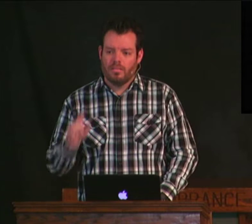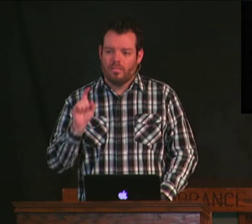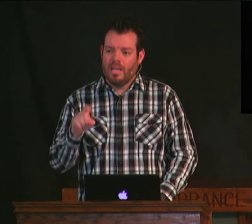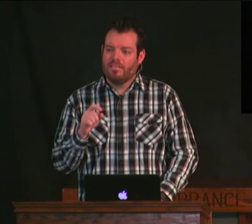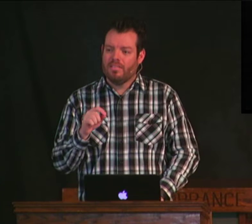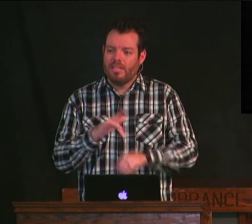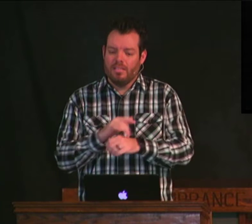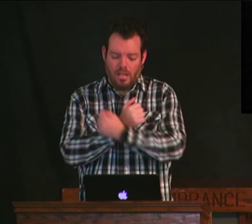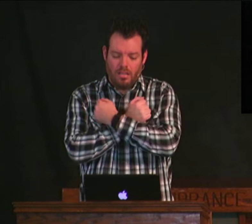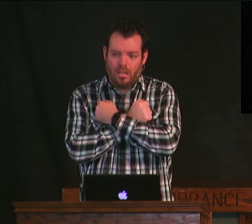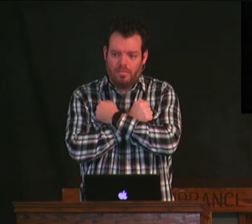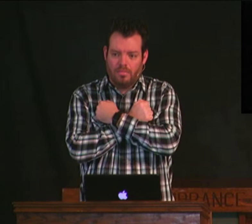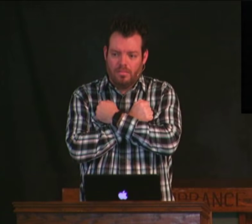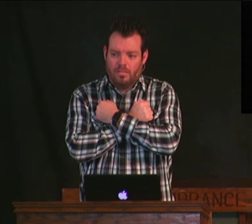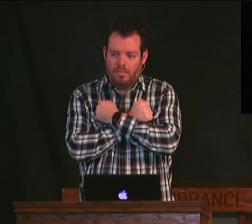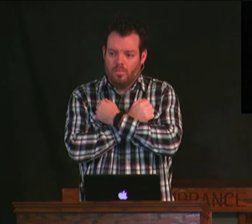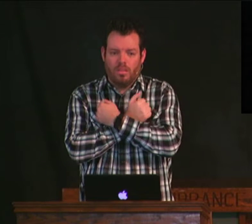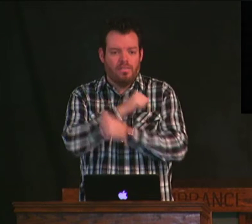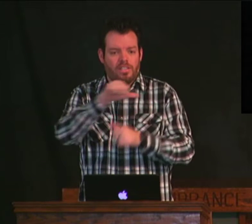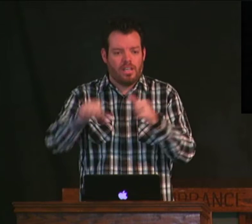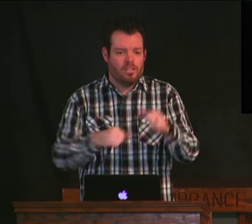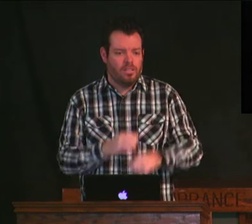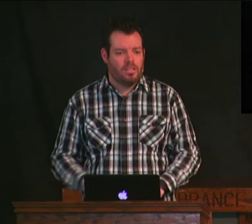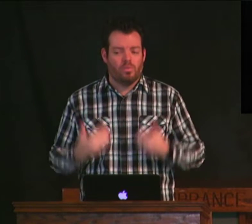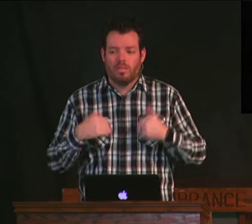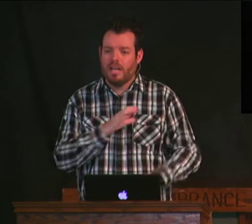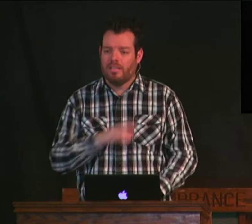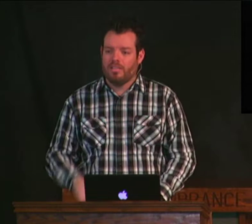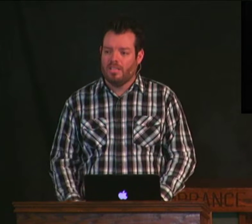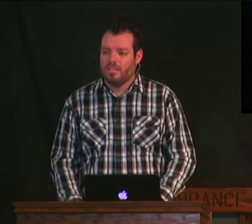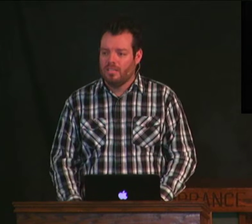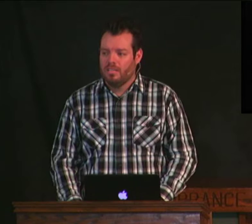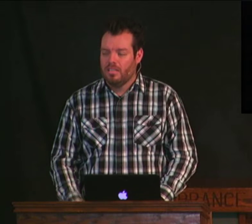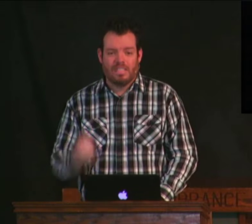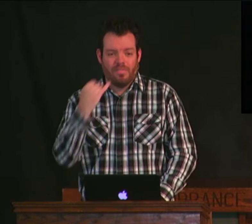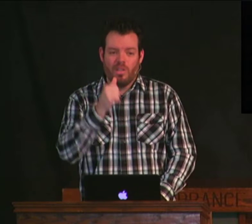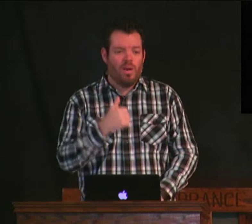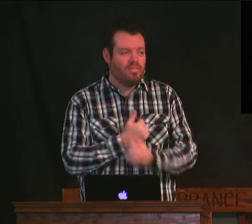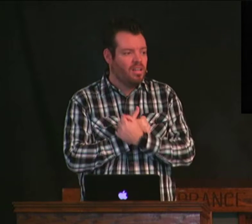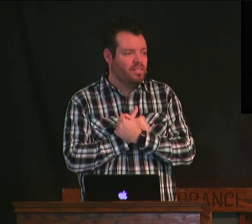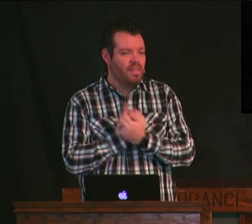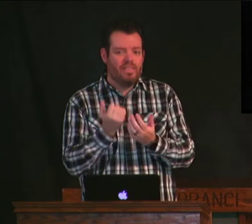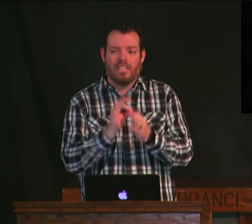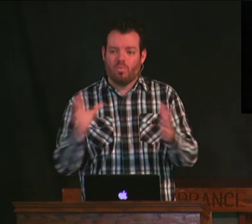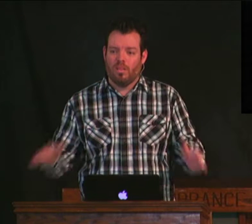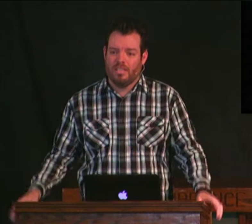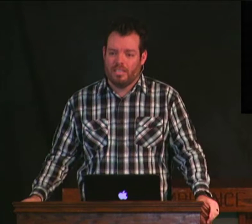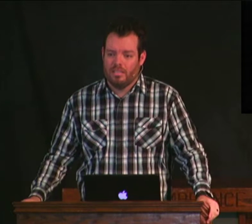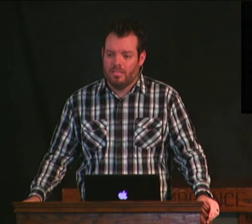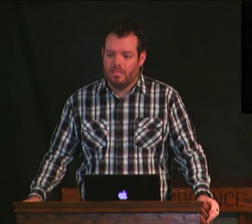We have to meditate on love. Love each other because we're the body of Christ. Because if we don't have love, everything is worthless.